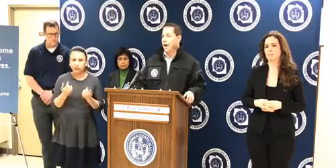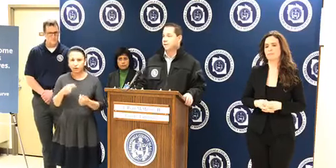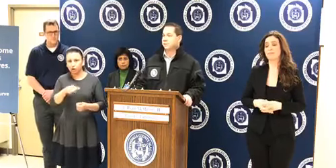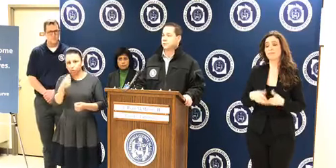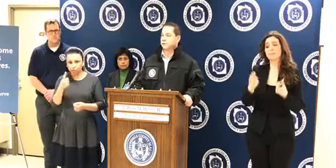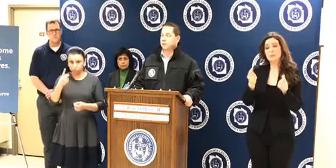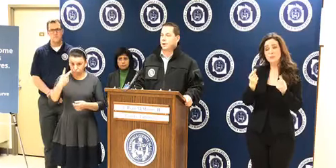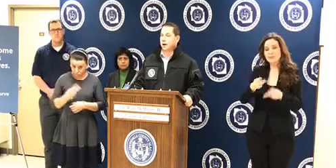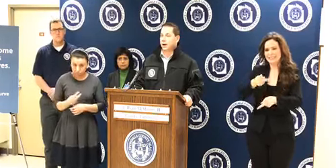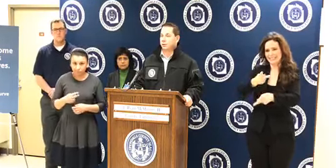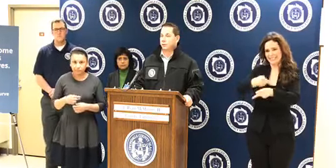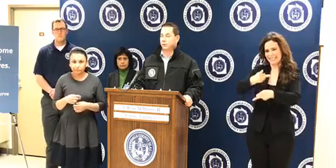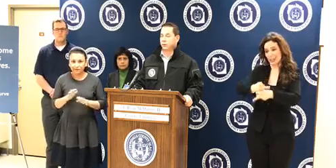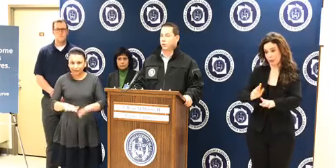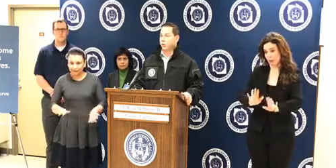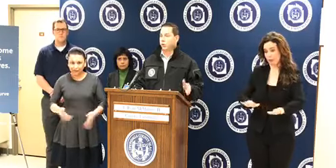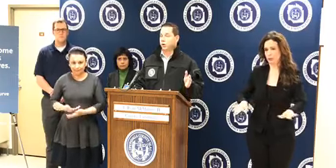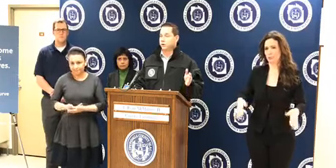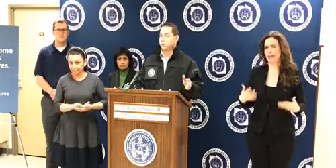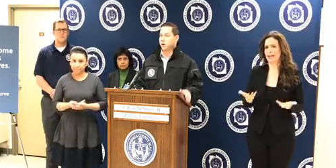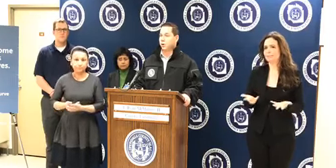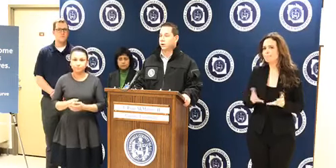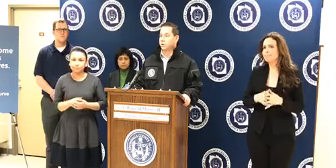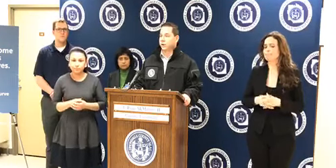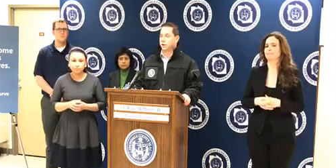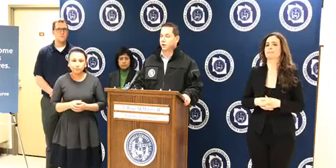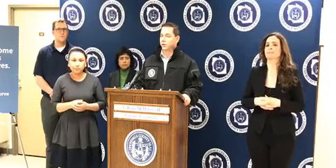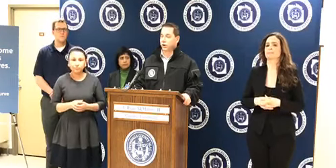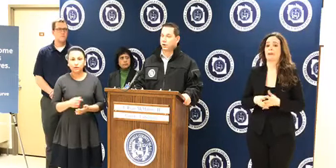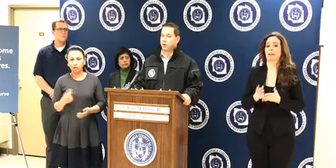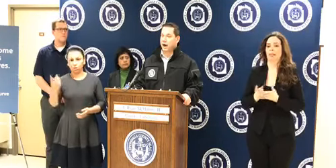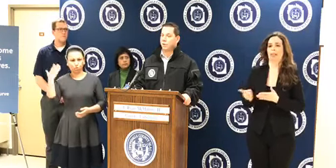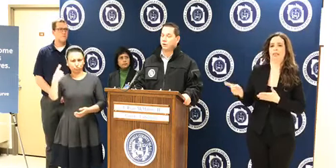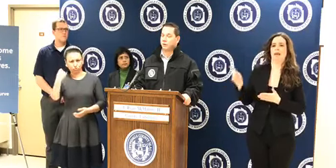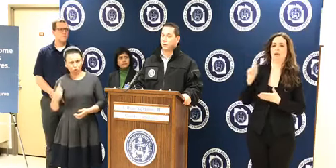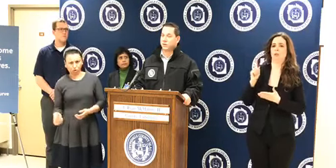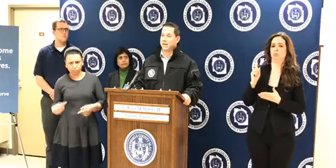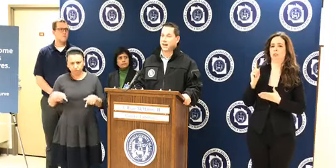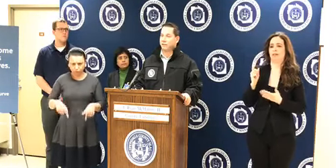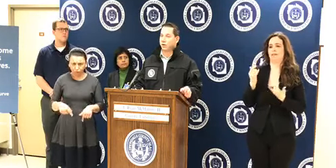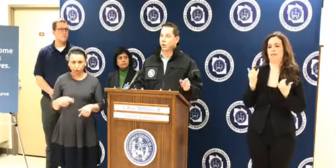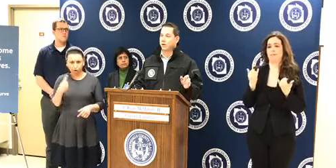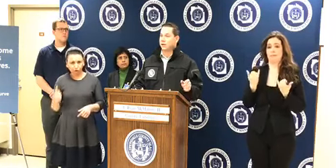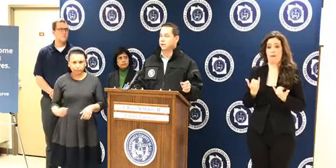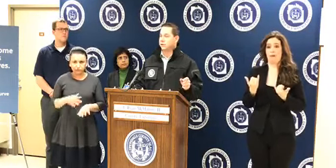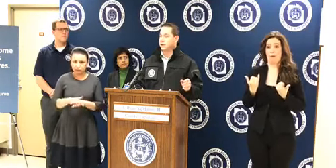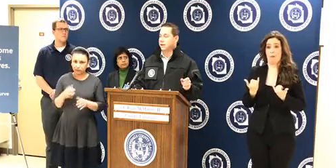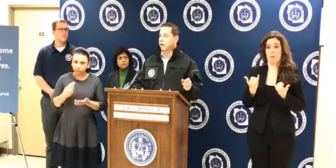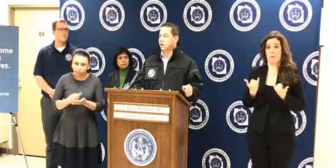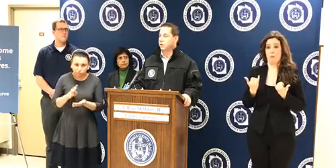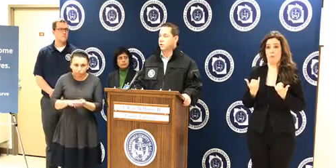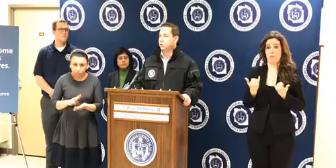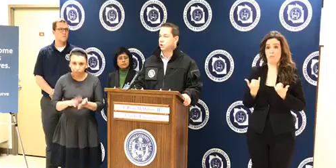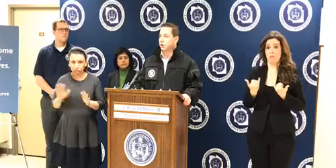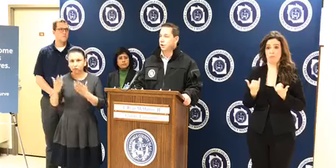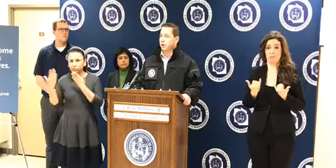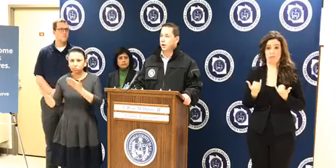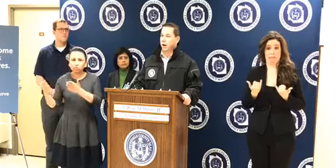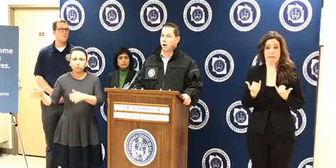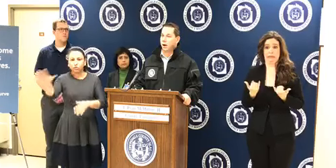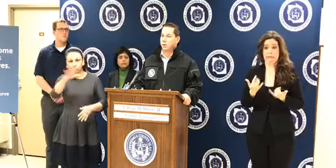the last really week or so. Daycare is critical. I want to first thank everybody in the daycare